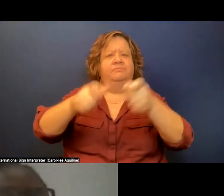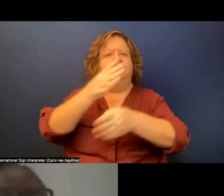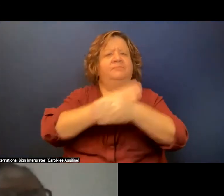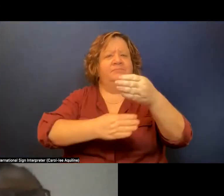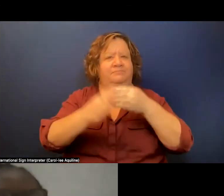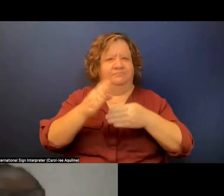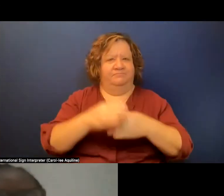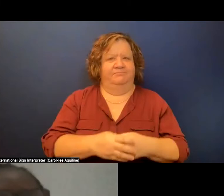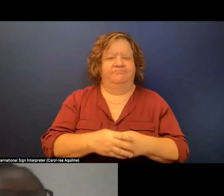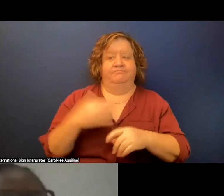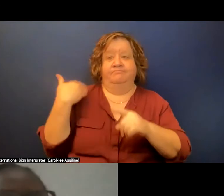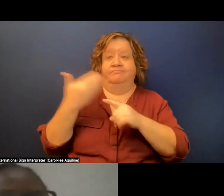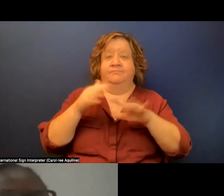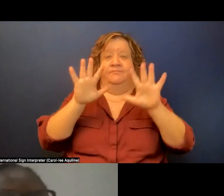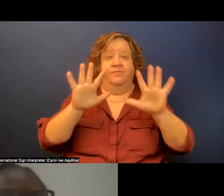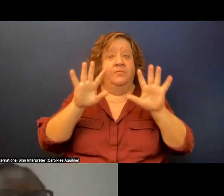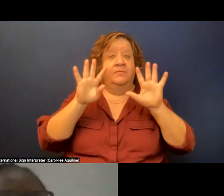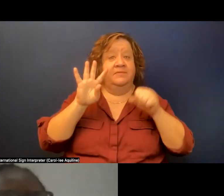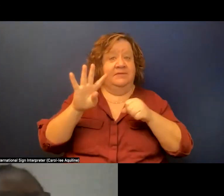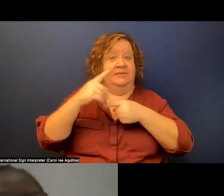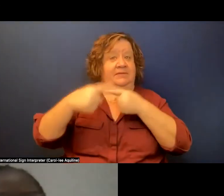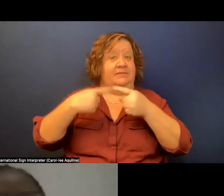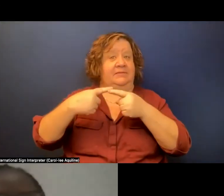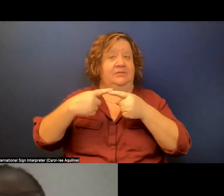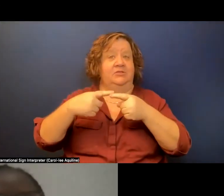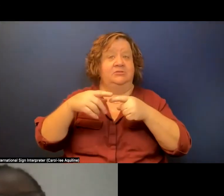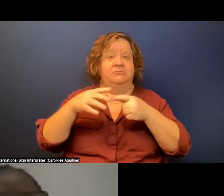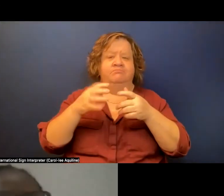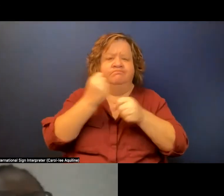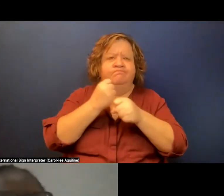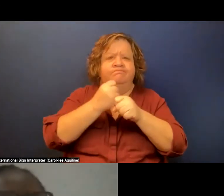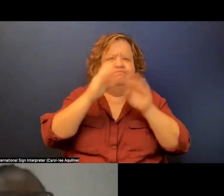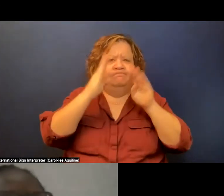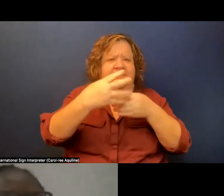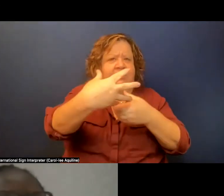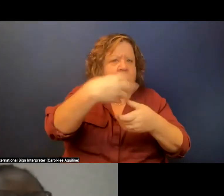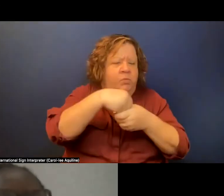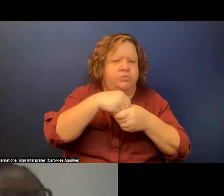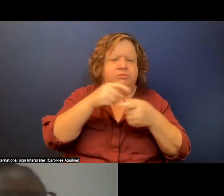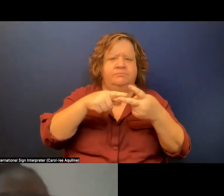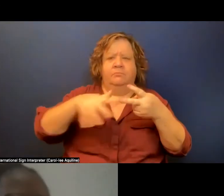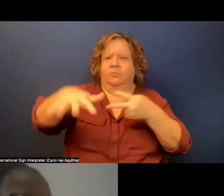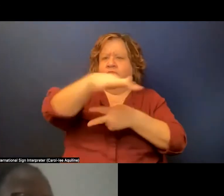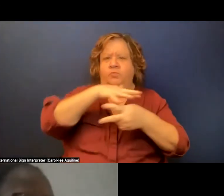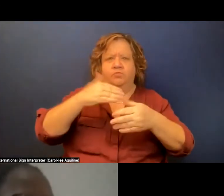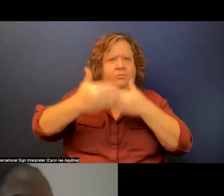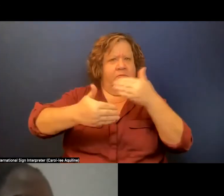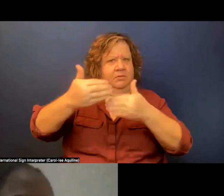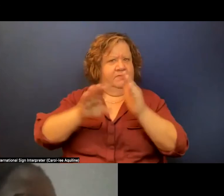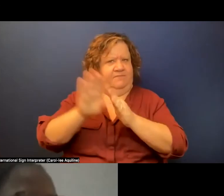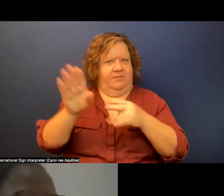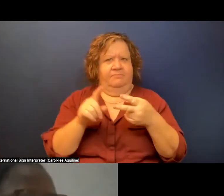protection, diversity, and inclusion. She has spent a greater part of her career in promoting inclusion, participation,